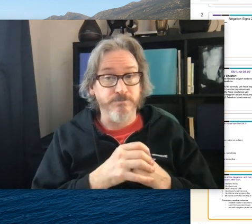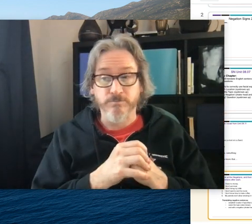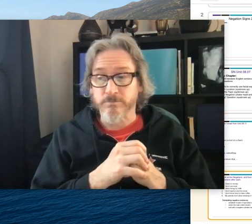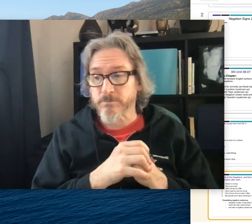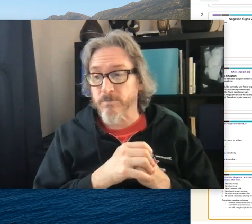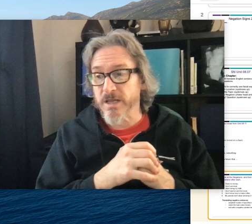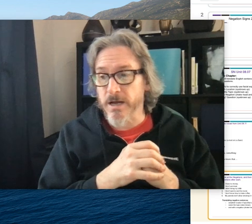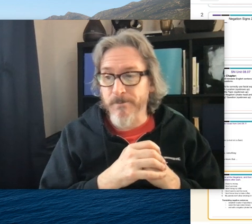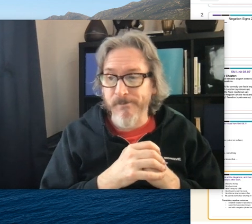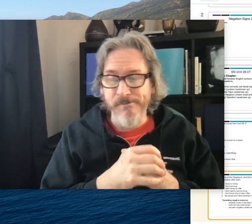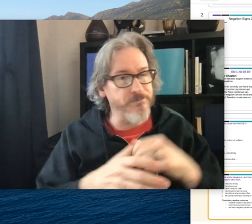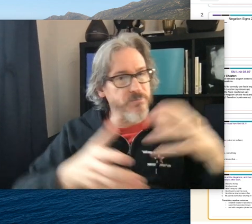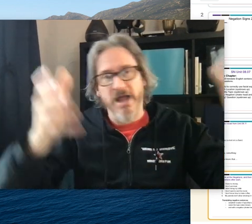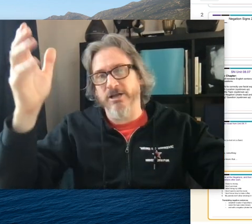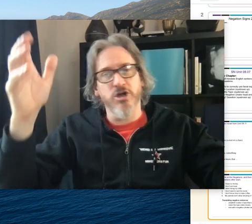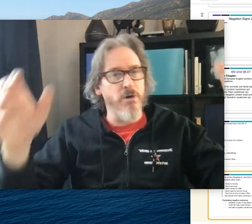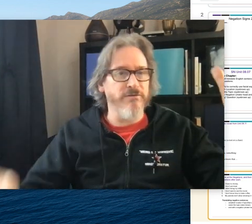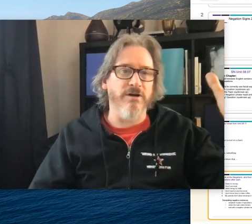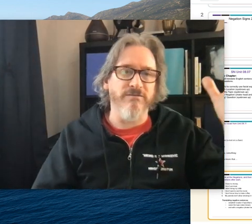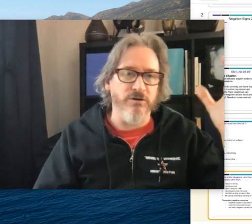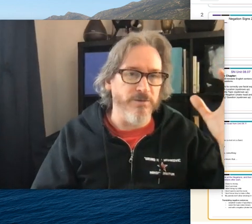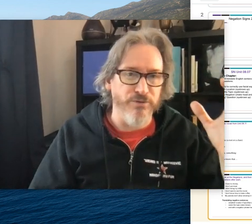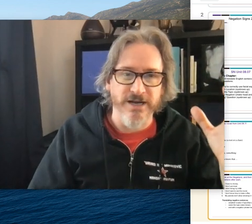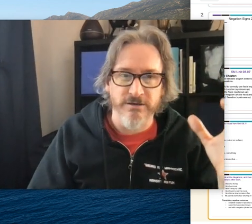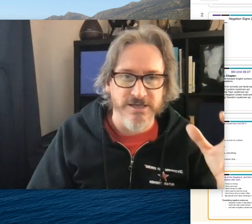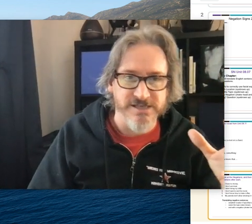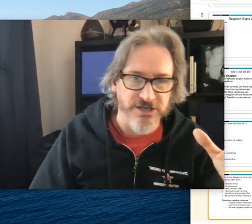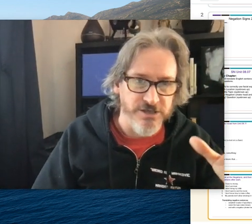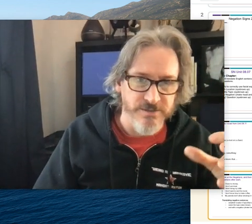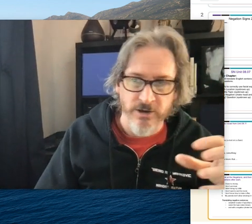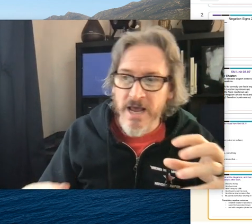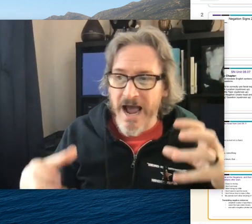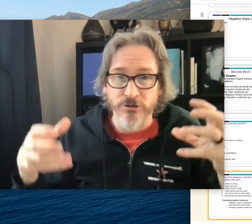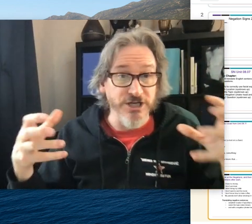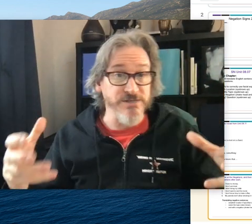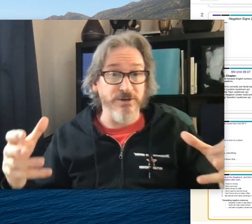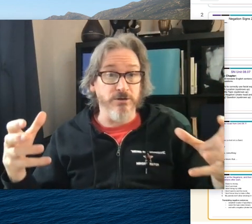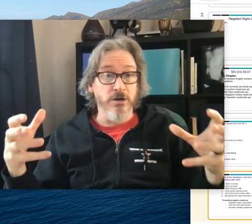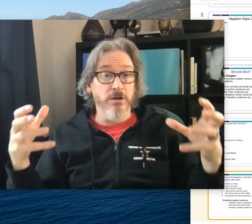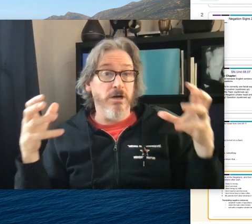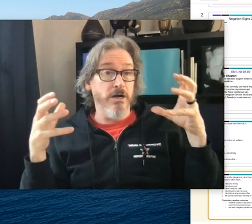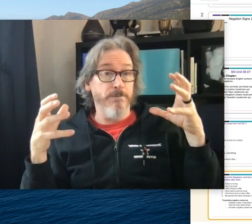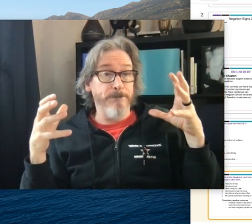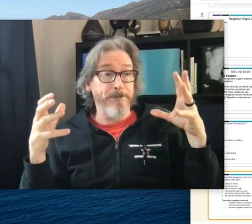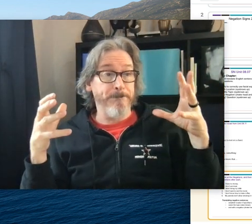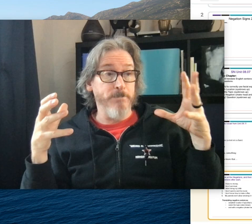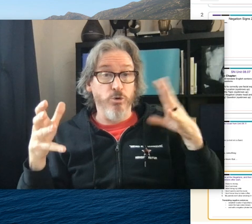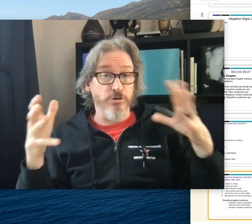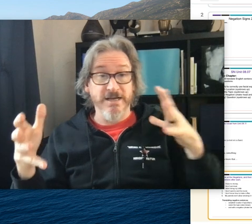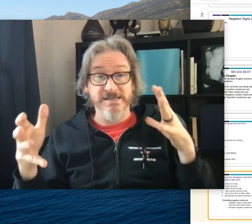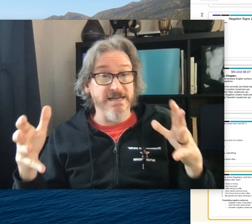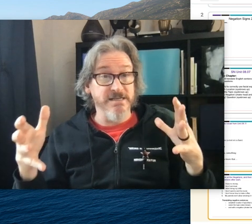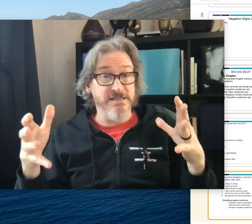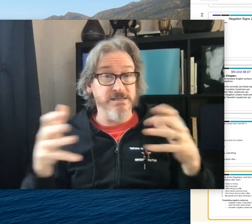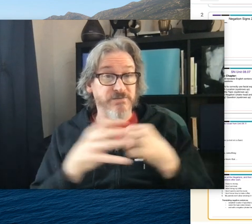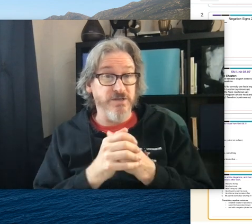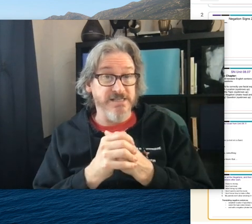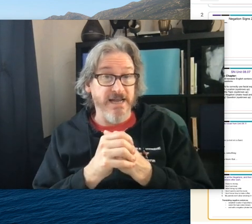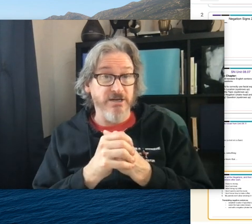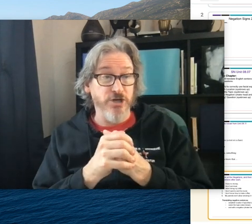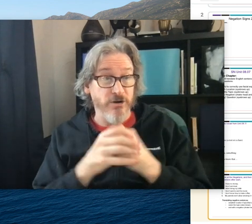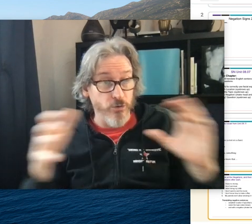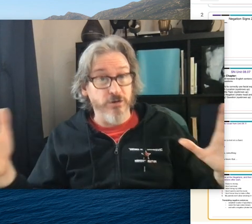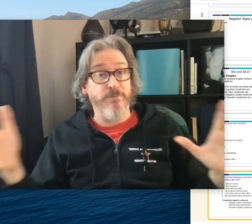sentence. I could go on forever, bring in discussions about how Shakespeare ordered his sentences